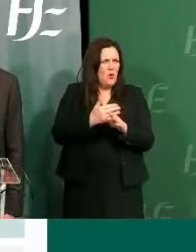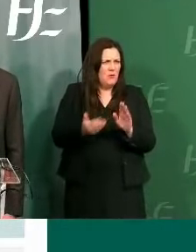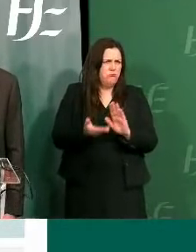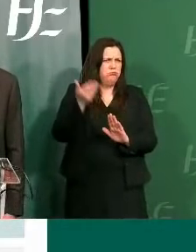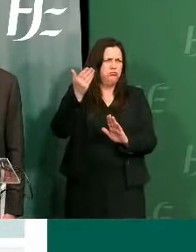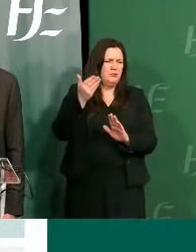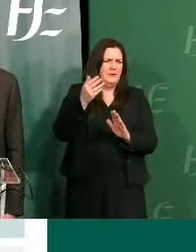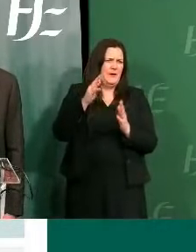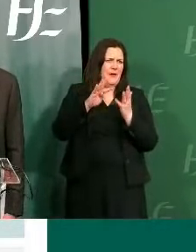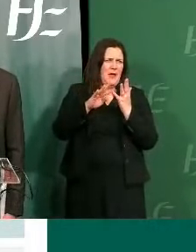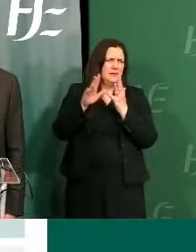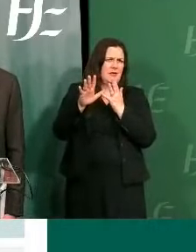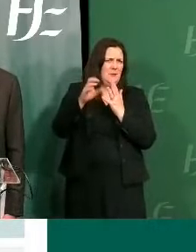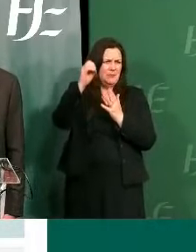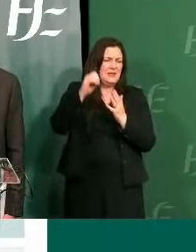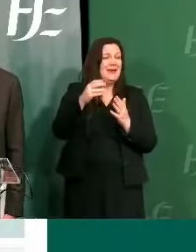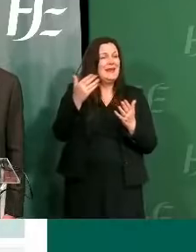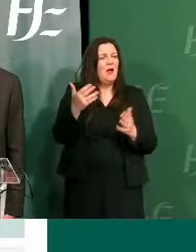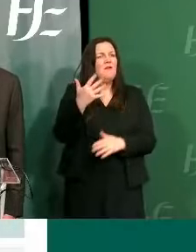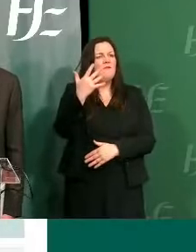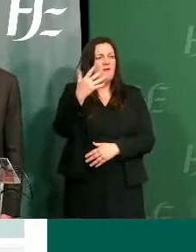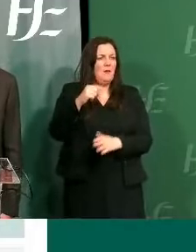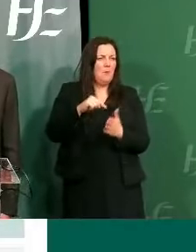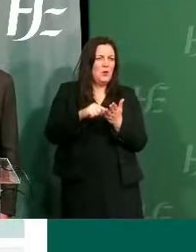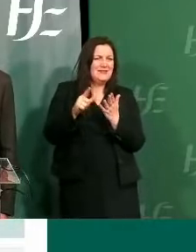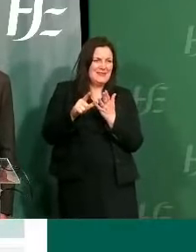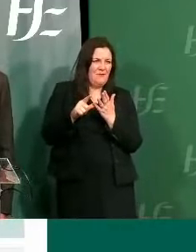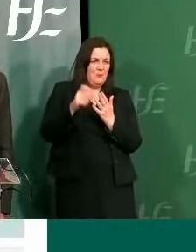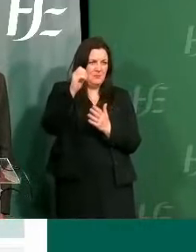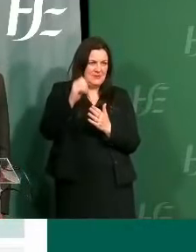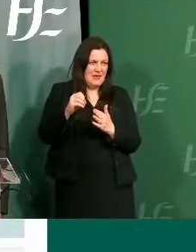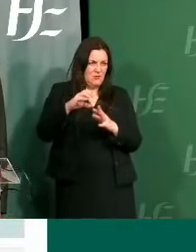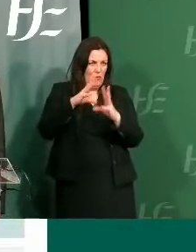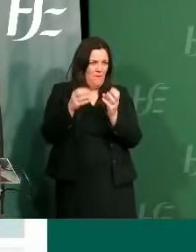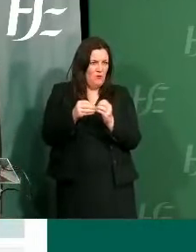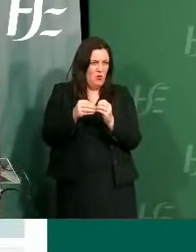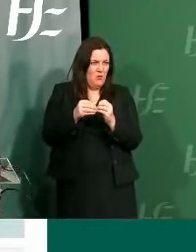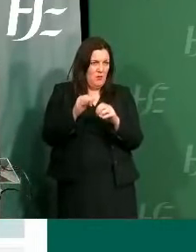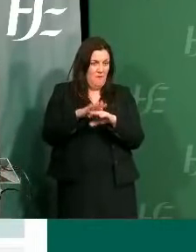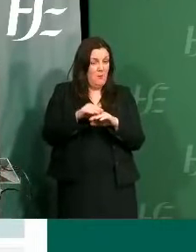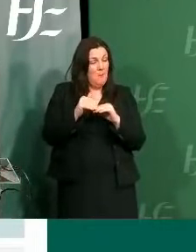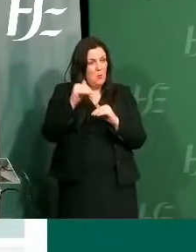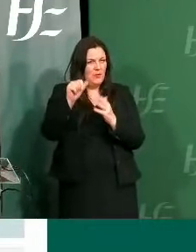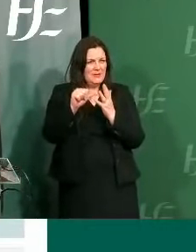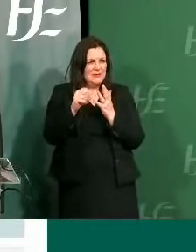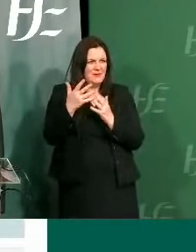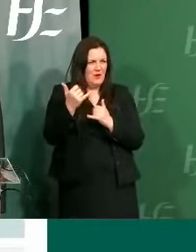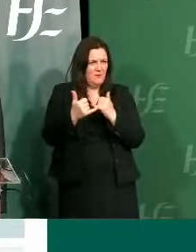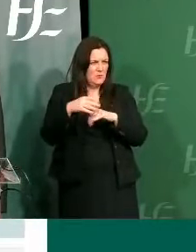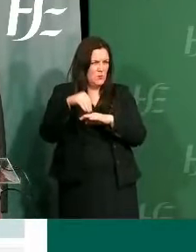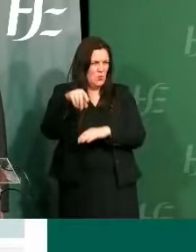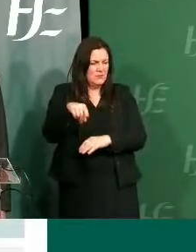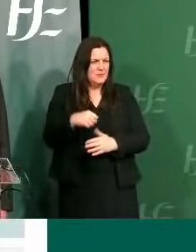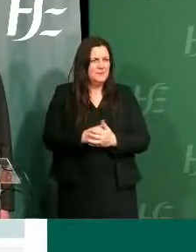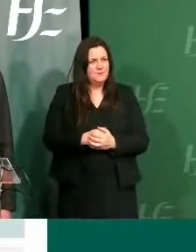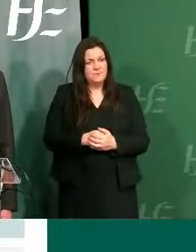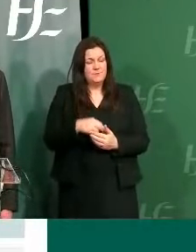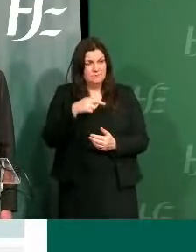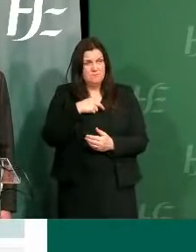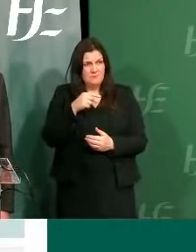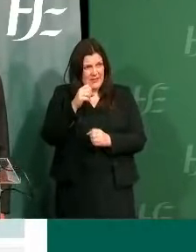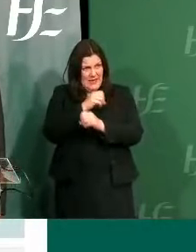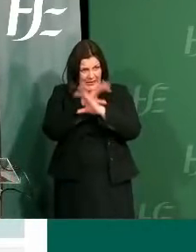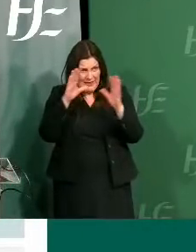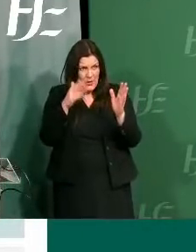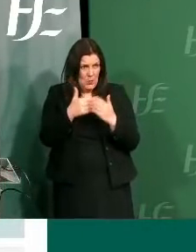cases were in the over 65. It's now 5.7% of cases. And it's very, the most obvious explanation for this is